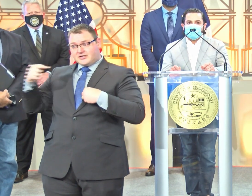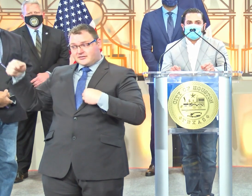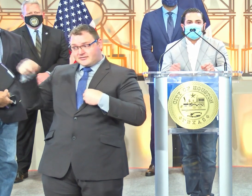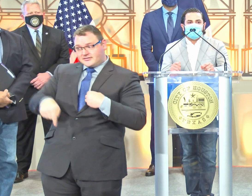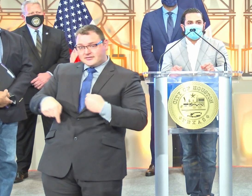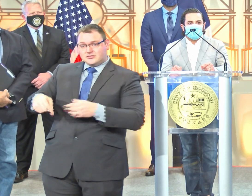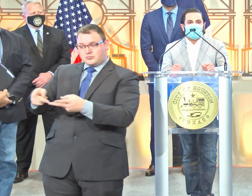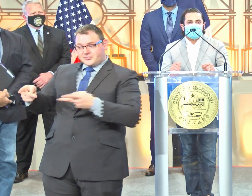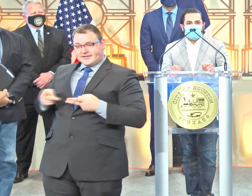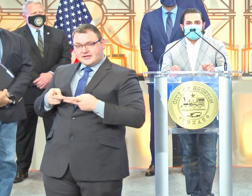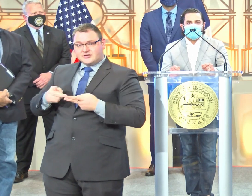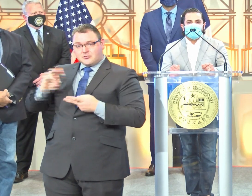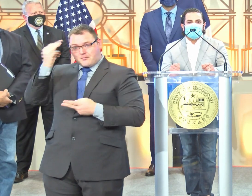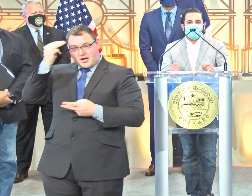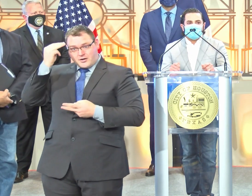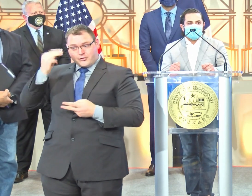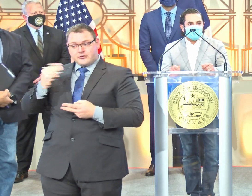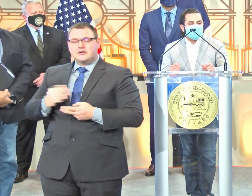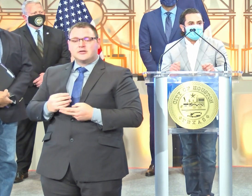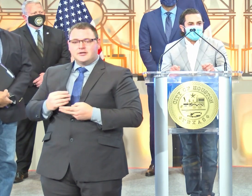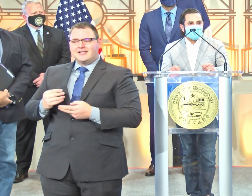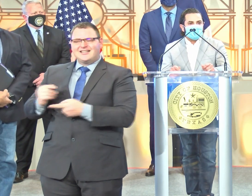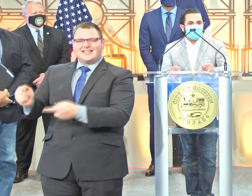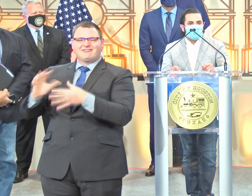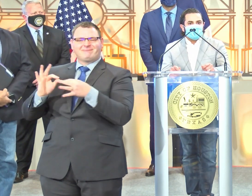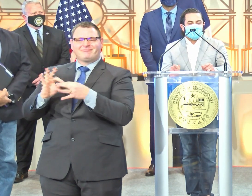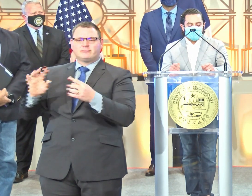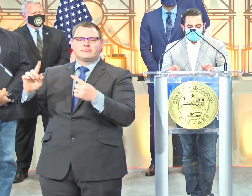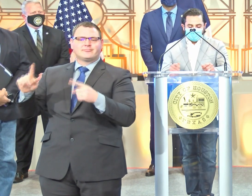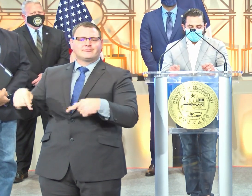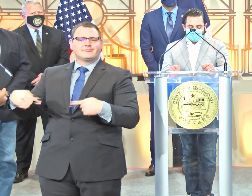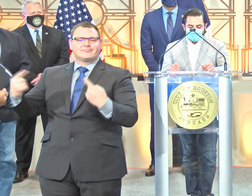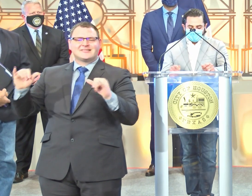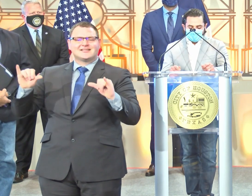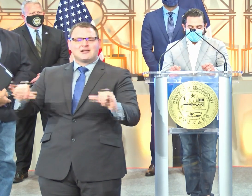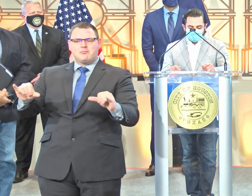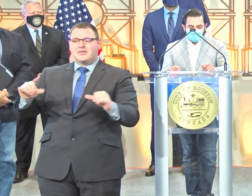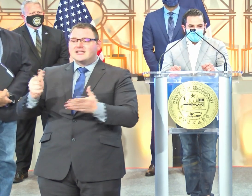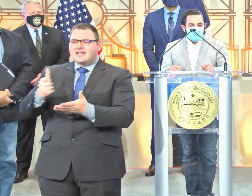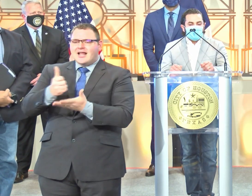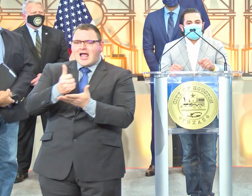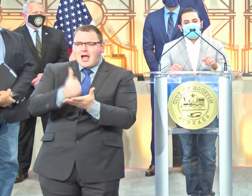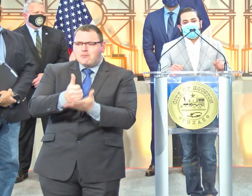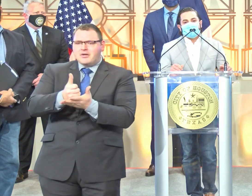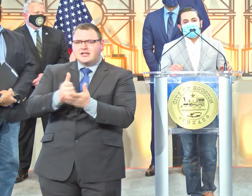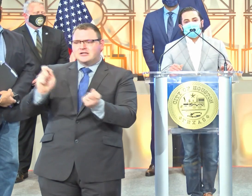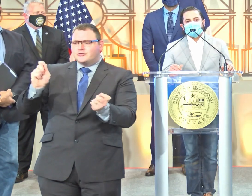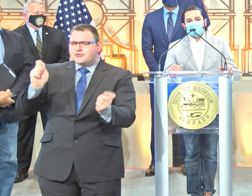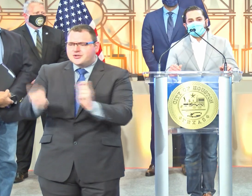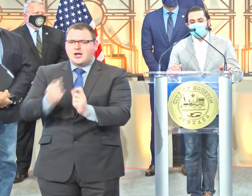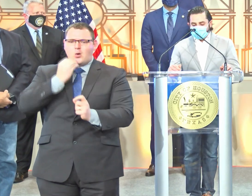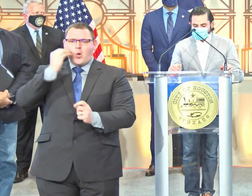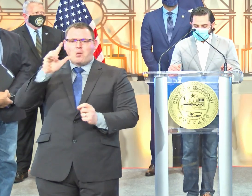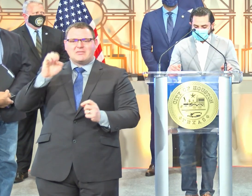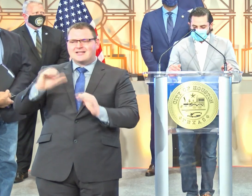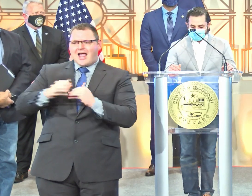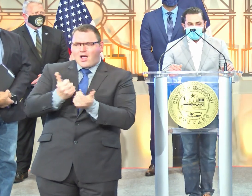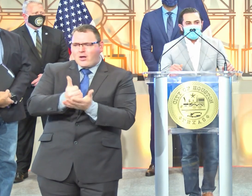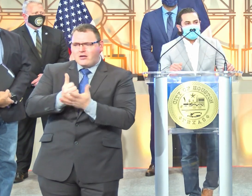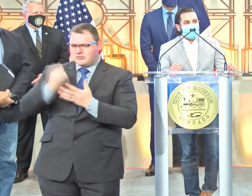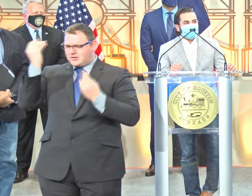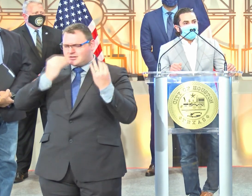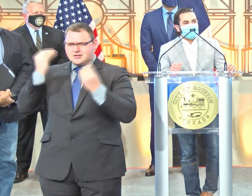stay housed and to make sure that those clients that even need more services can have those additional services.